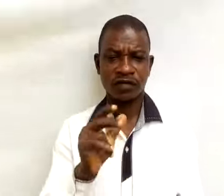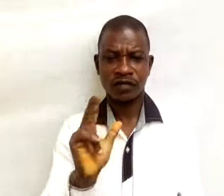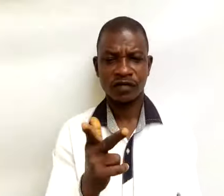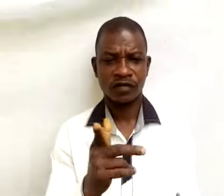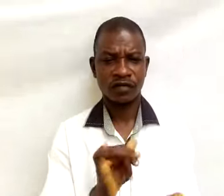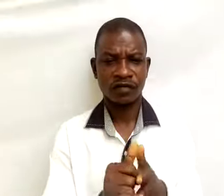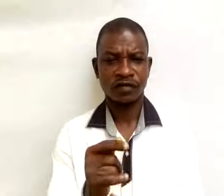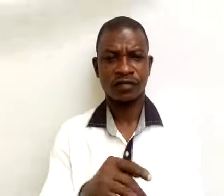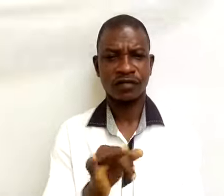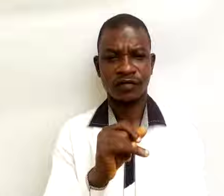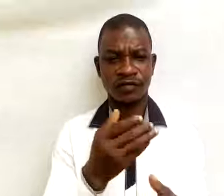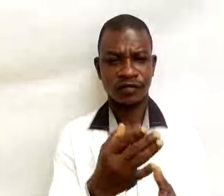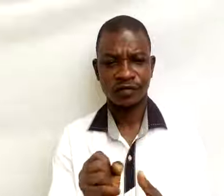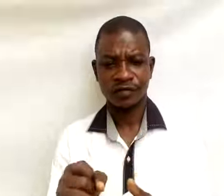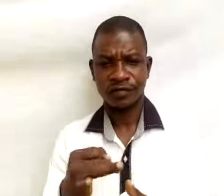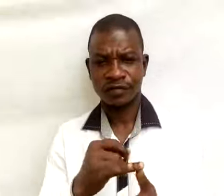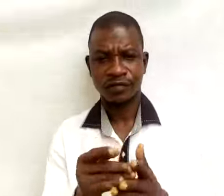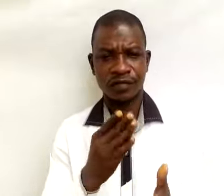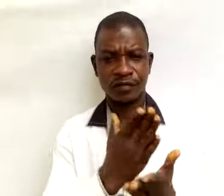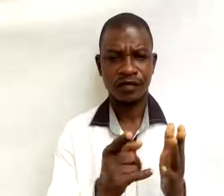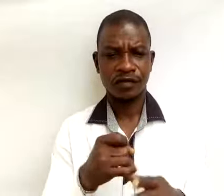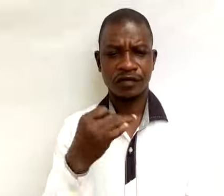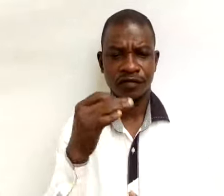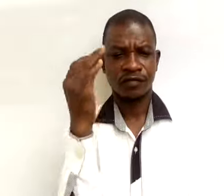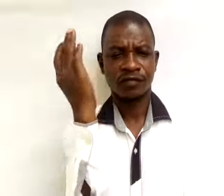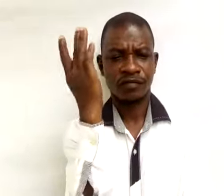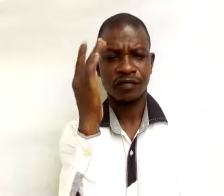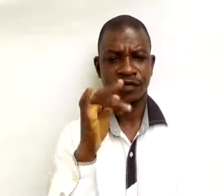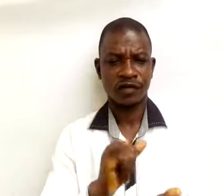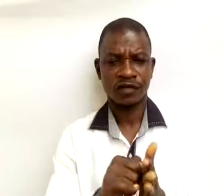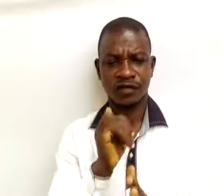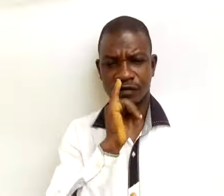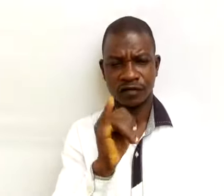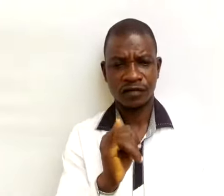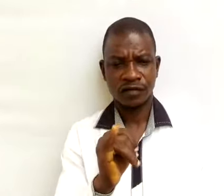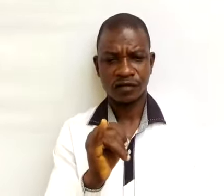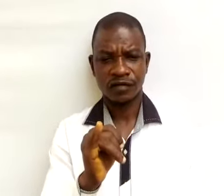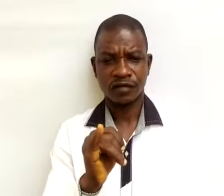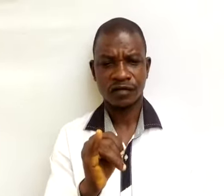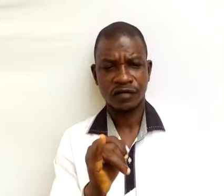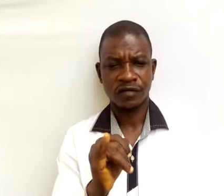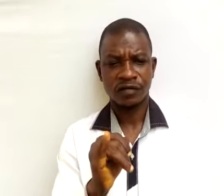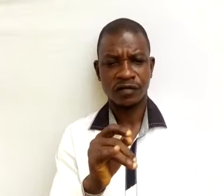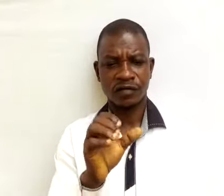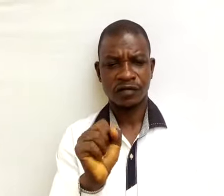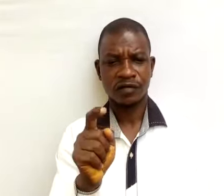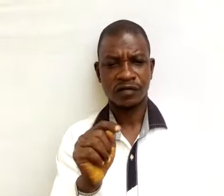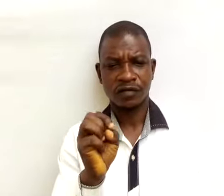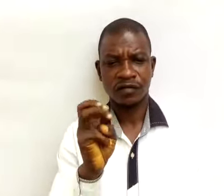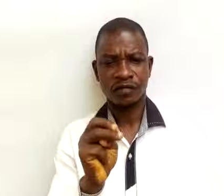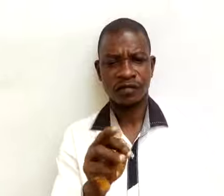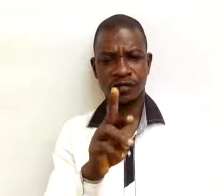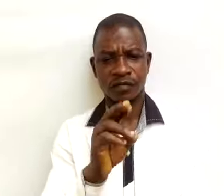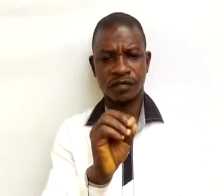of various parts of the plant, that is, stem, roots,